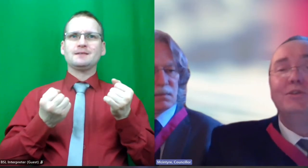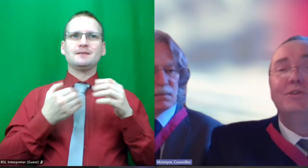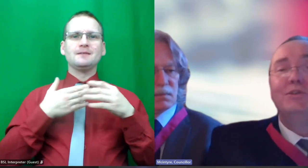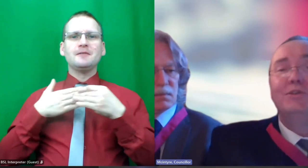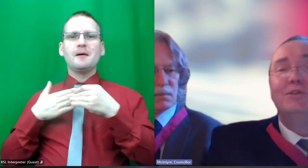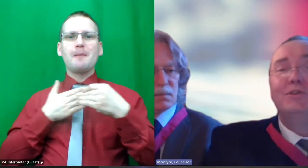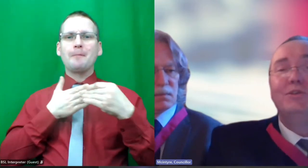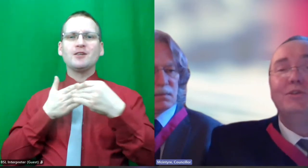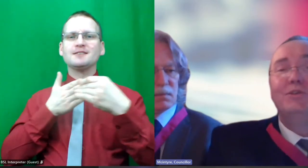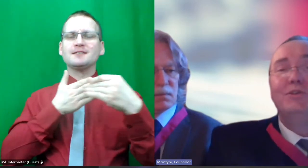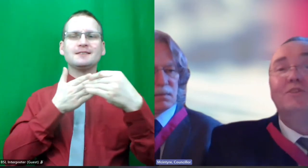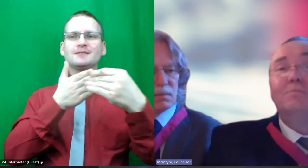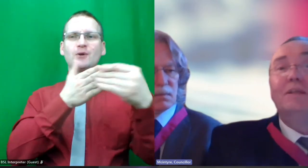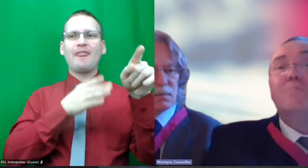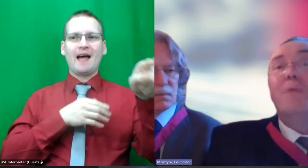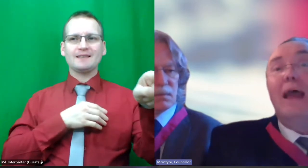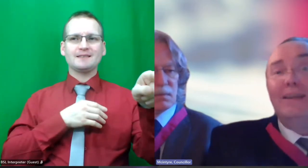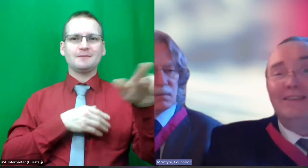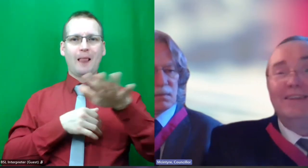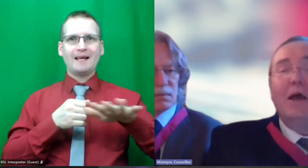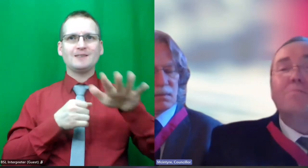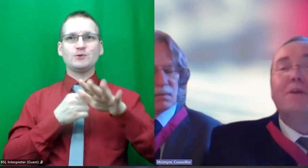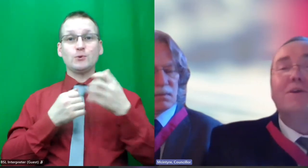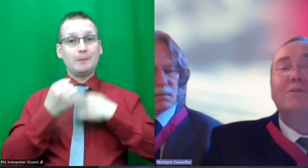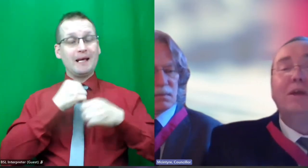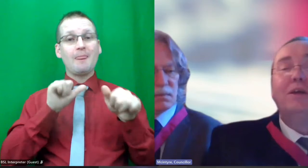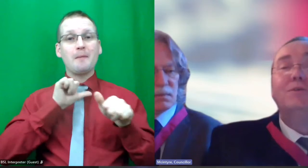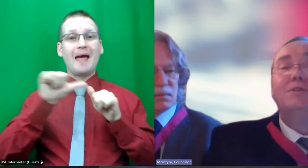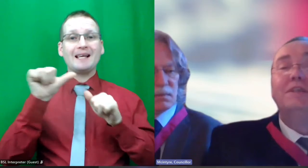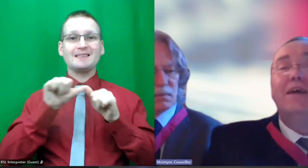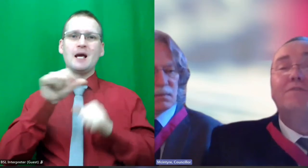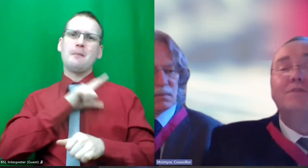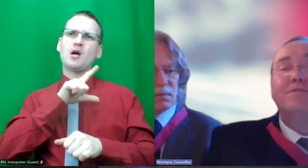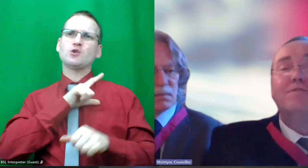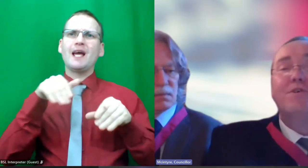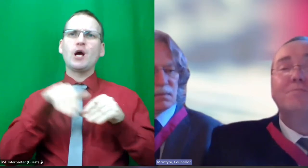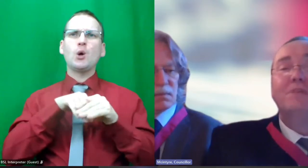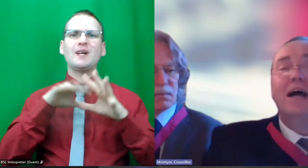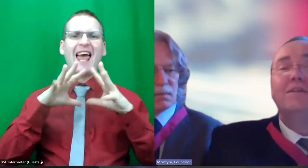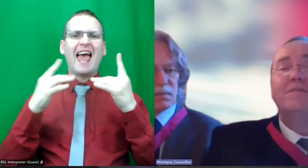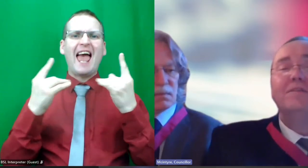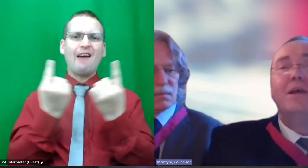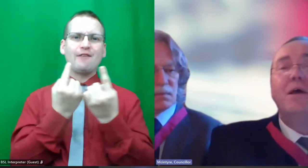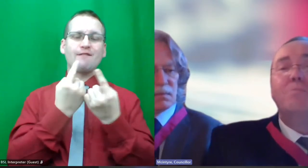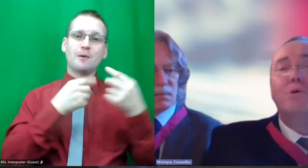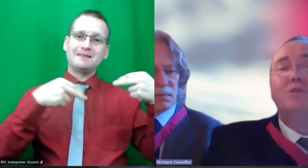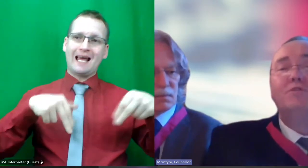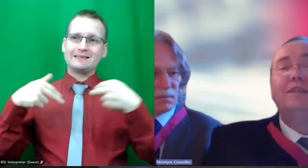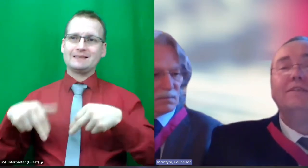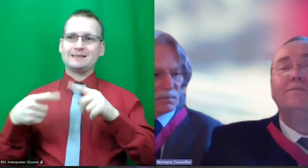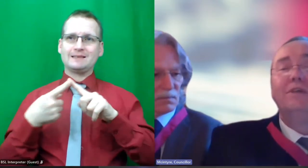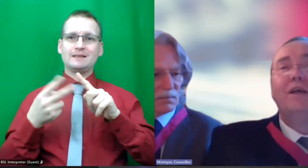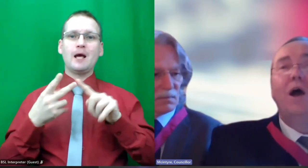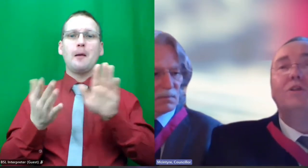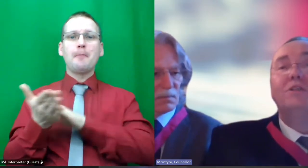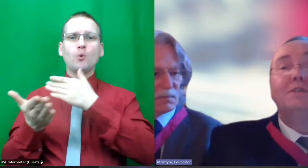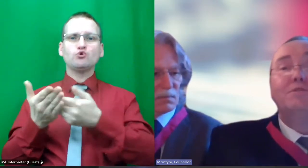that privileged position of being the best because we included everything from dance, poetry